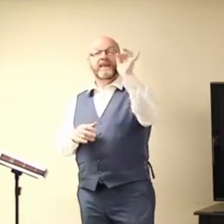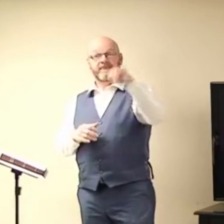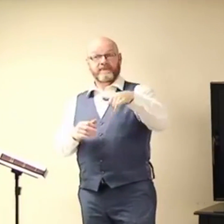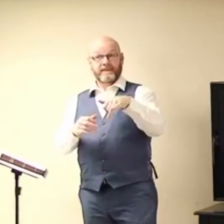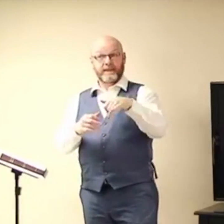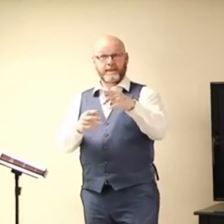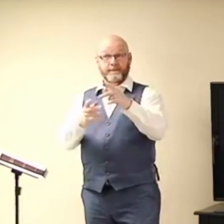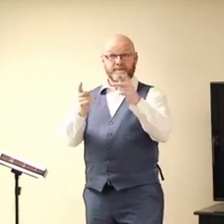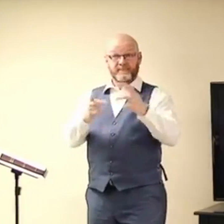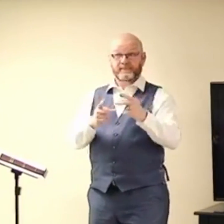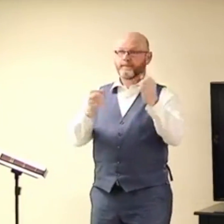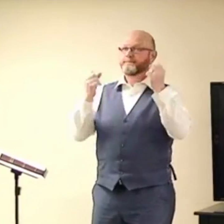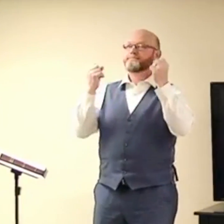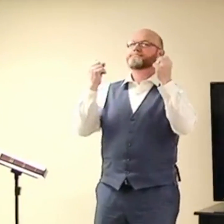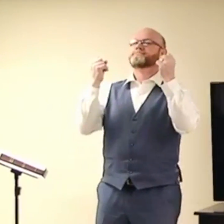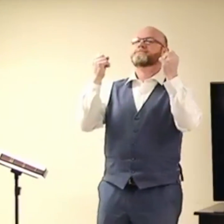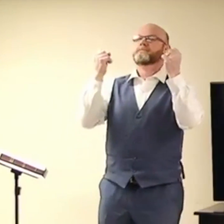for themselves who Jesus was.